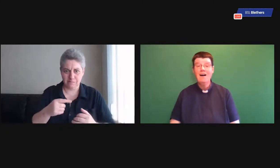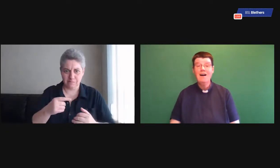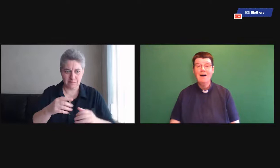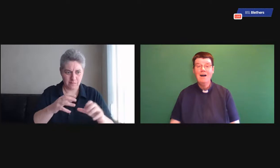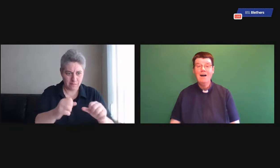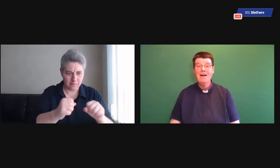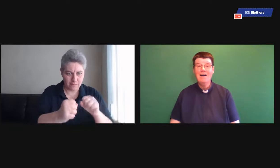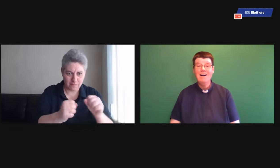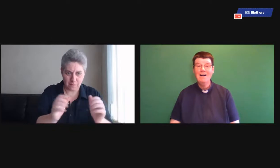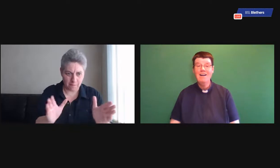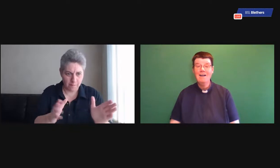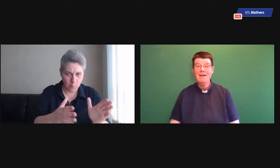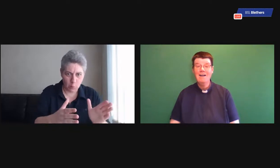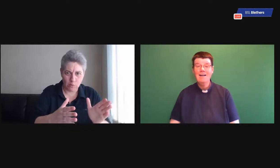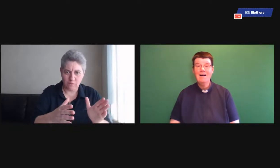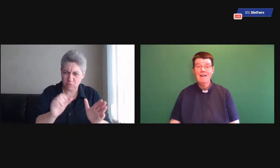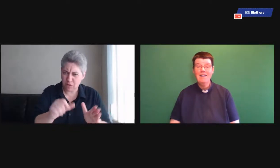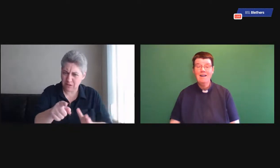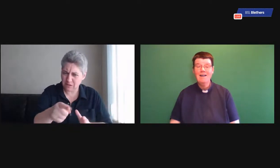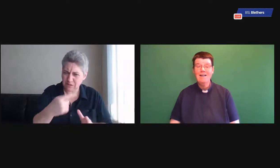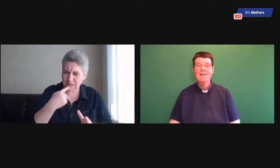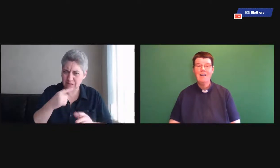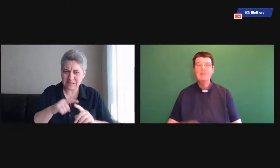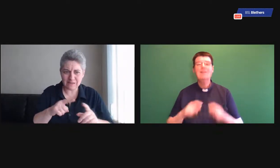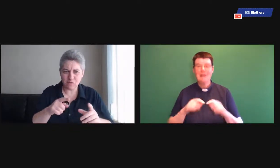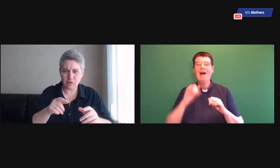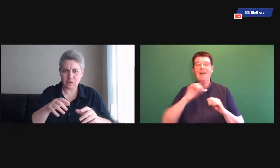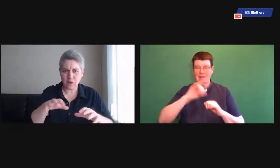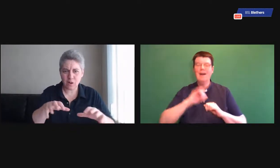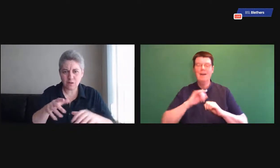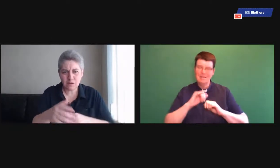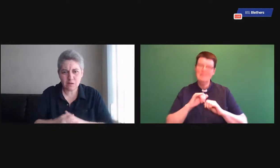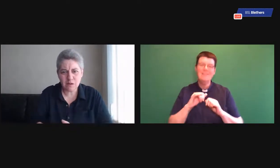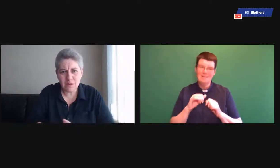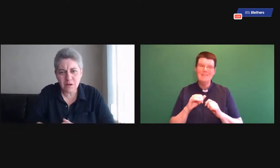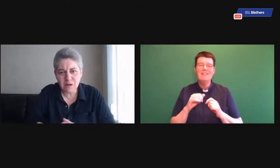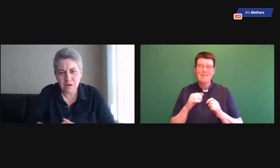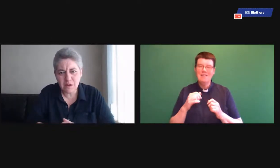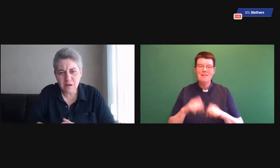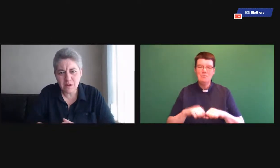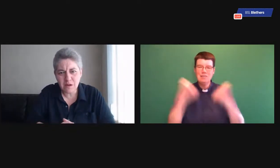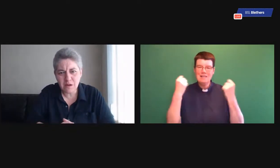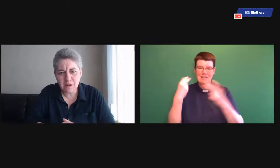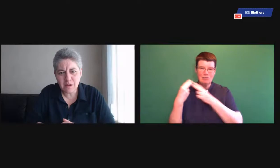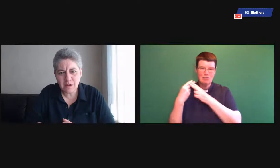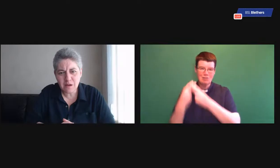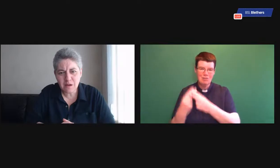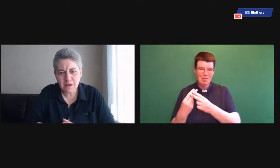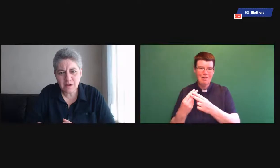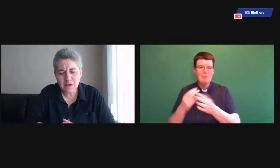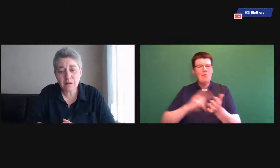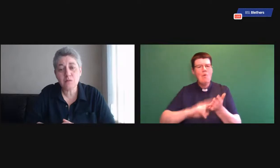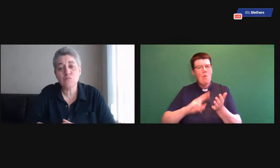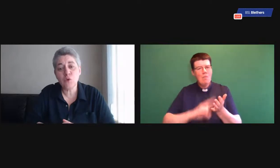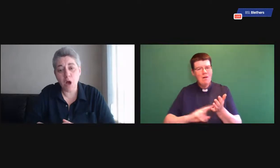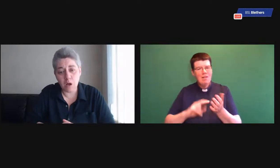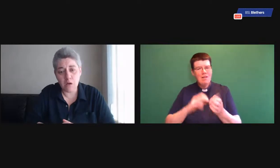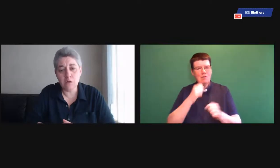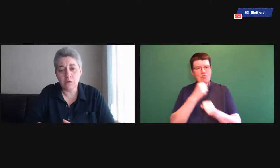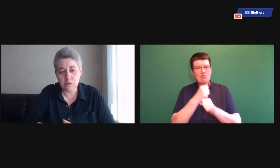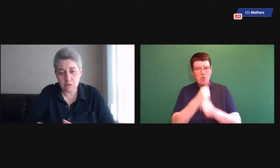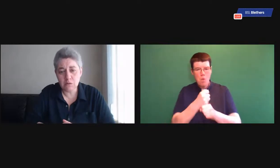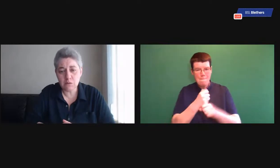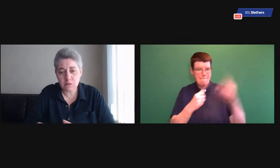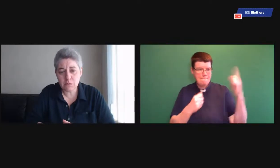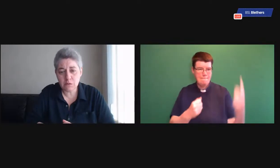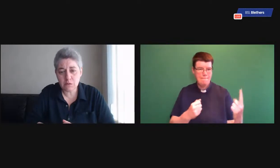different experience from sort of, I suppose, a sort of traditional wedding. You know, oh yeah, yeah, it is. It's completely different. It's a complete break